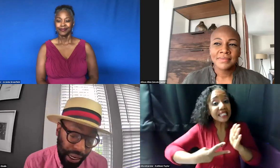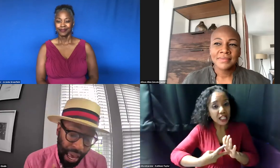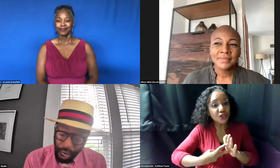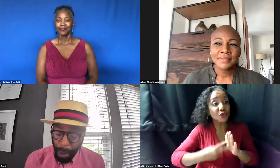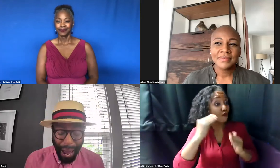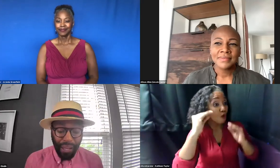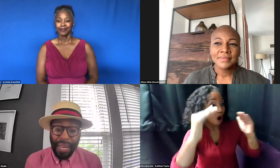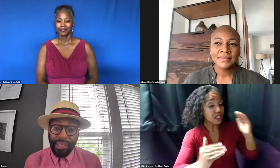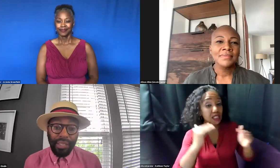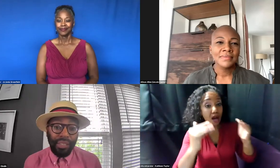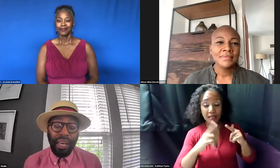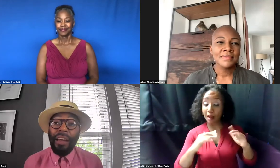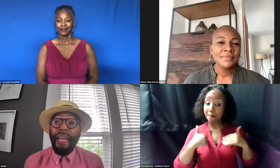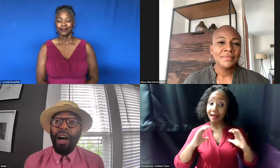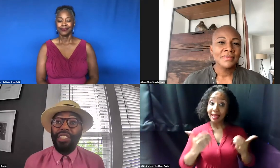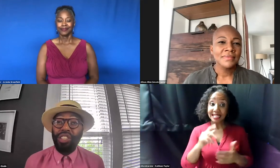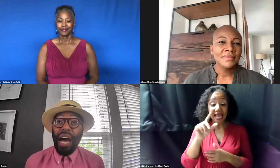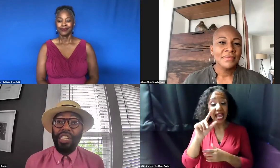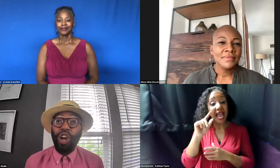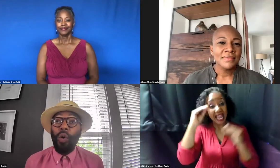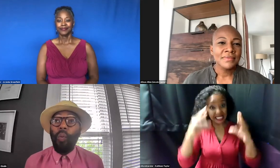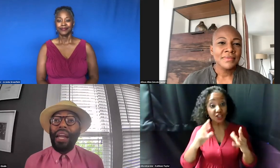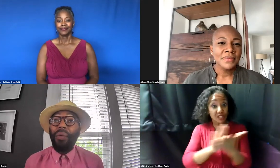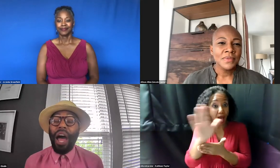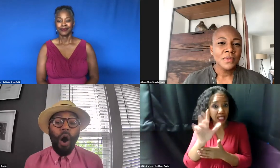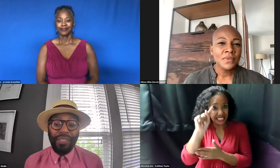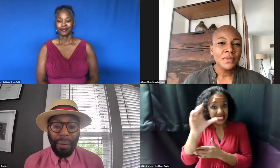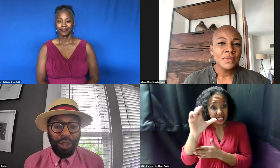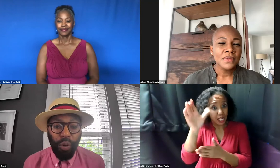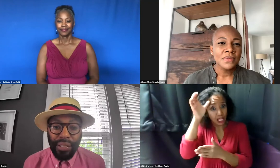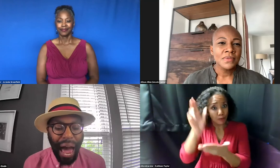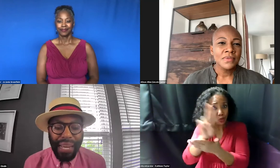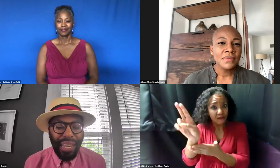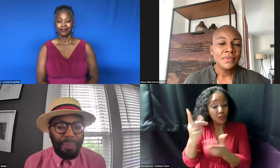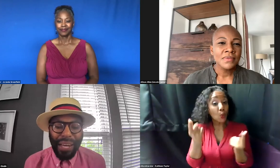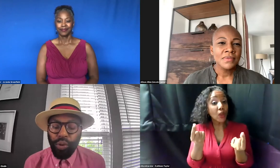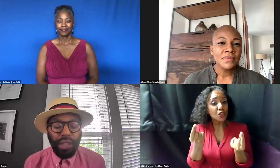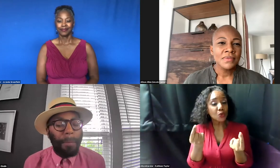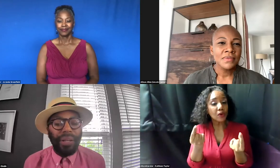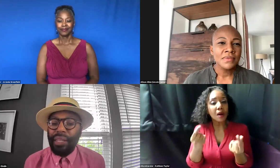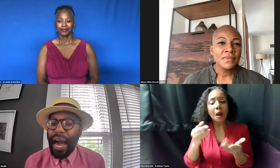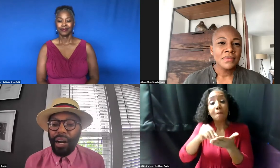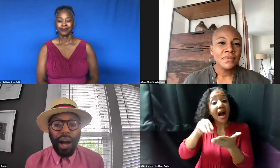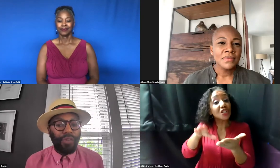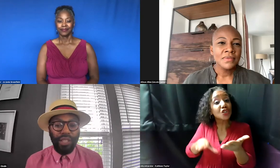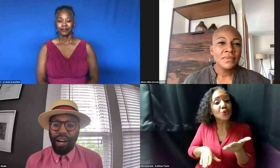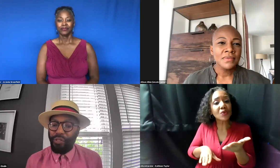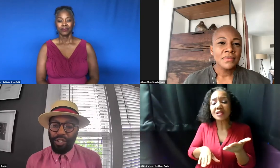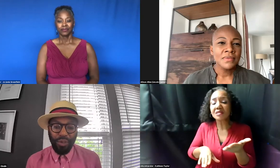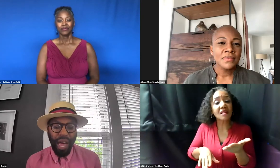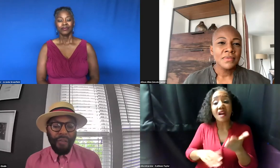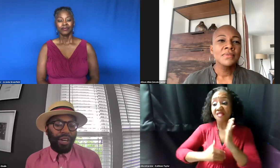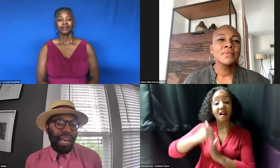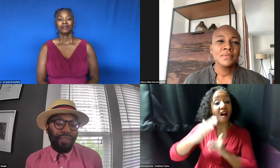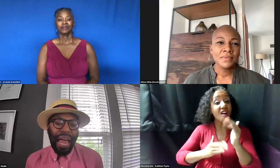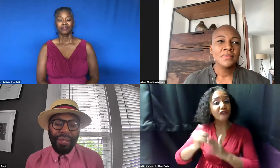adults. And, you know, in my classes at TC, at Teachers College, you know, what I oftentimes do is I take my students completely out of their comfort